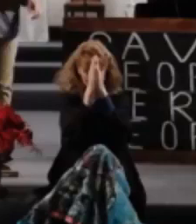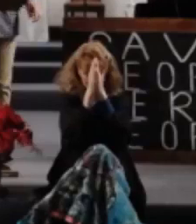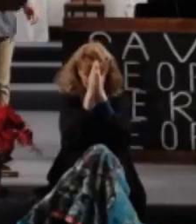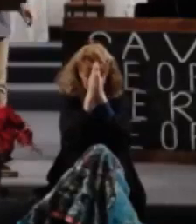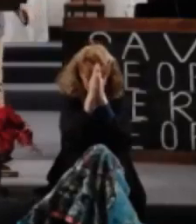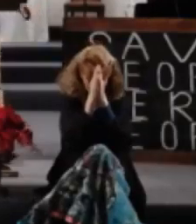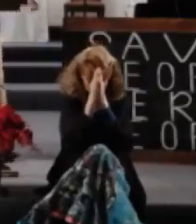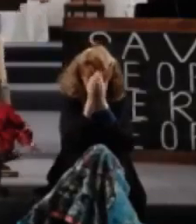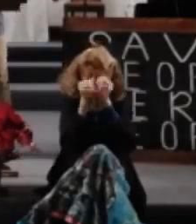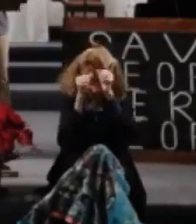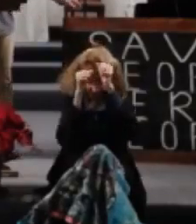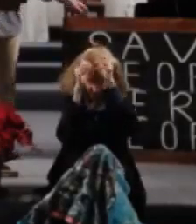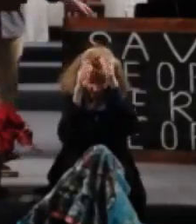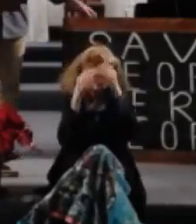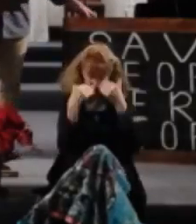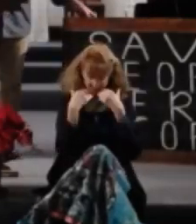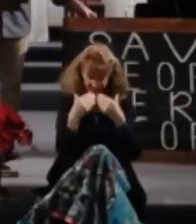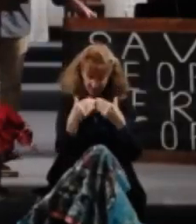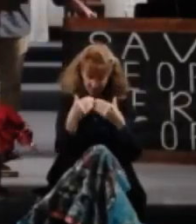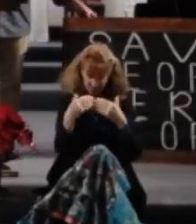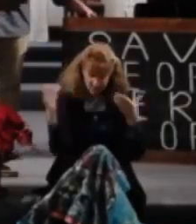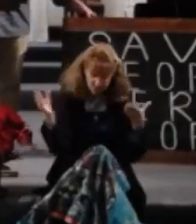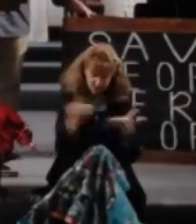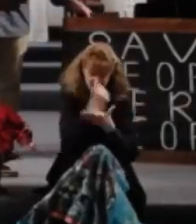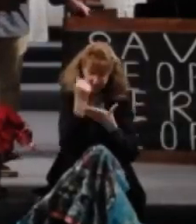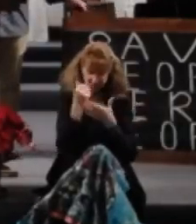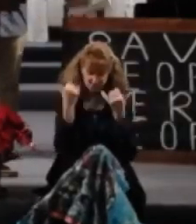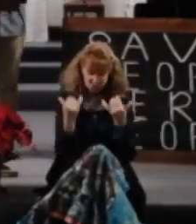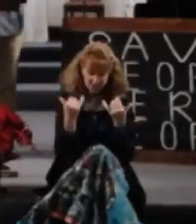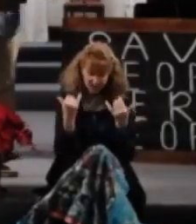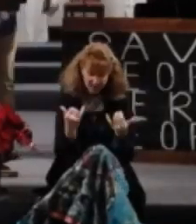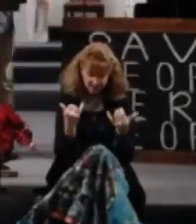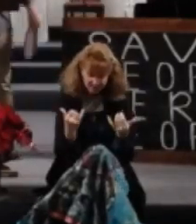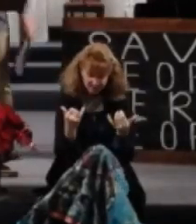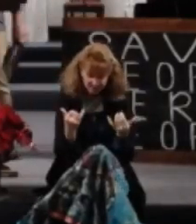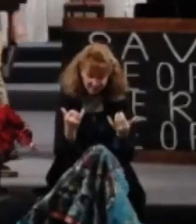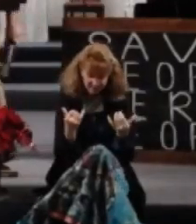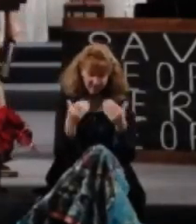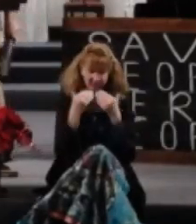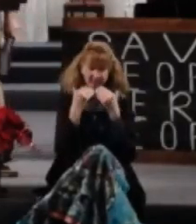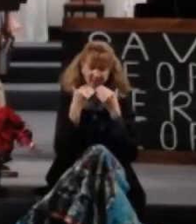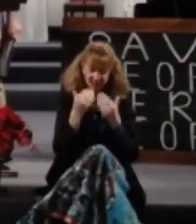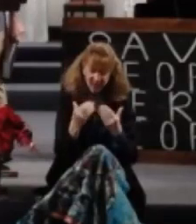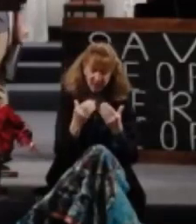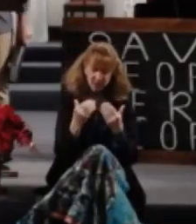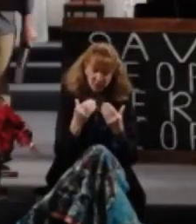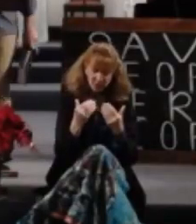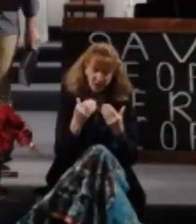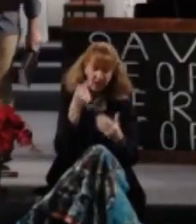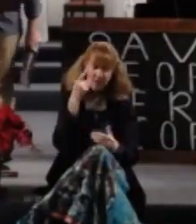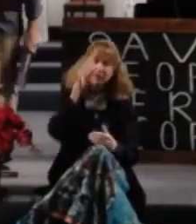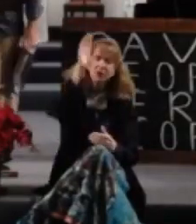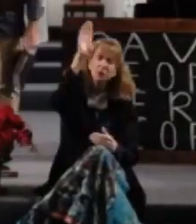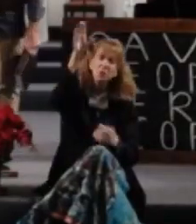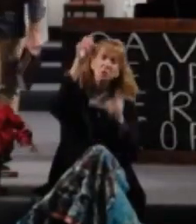Father, we thank you so much for the opportunity of this day. Thank you, Lord, for your